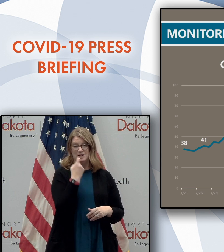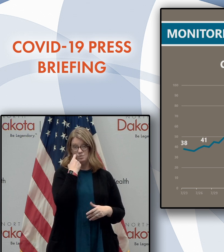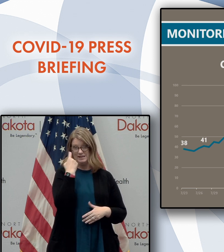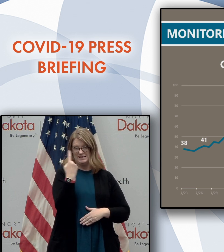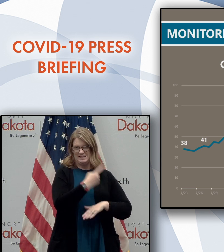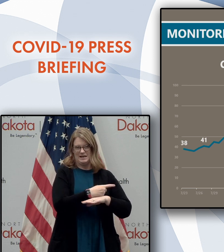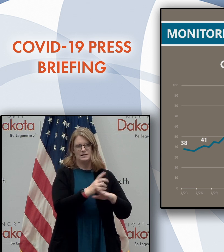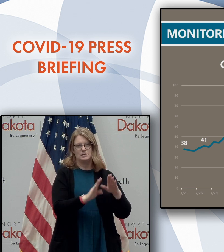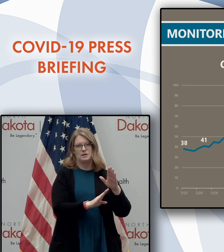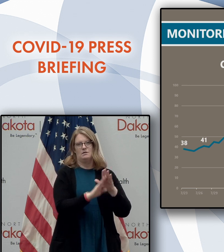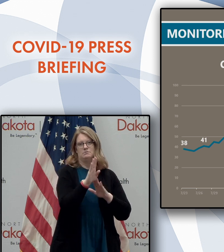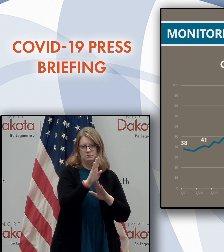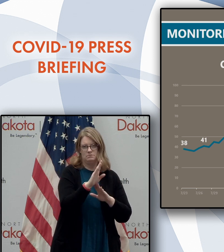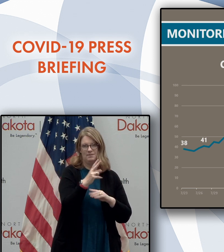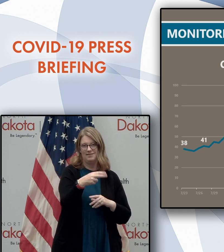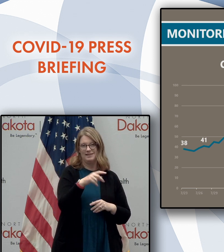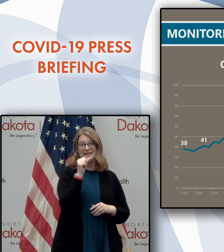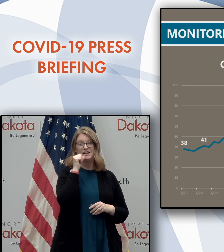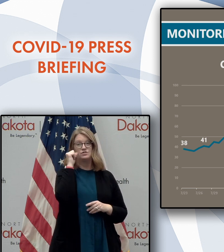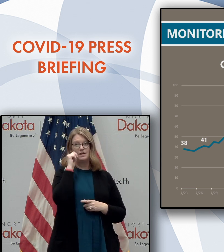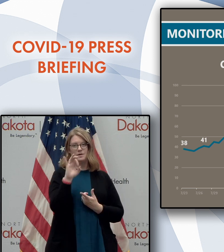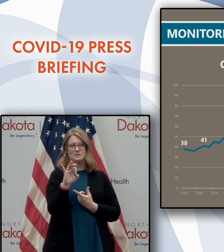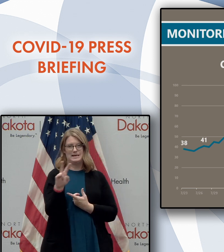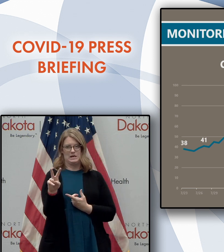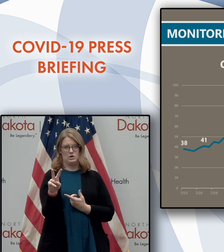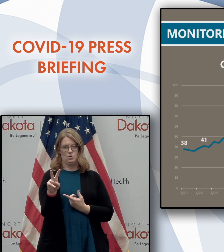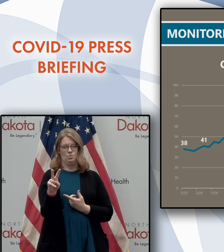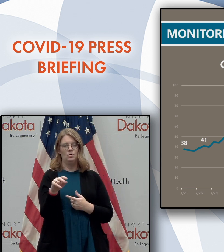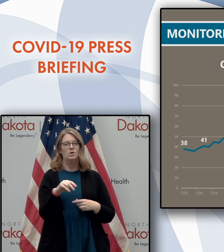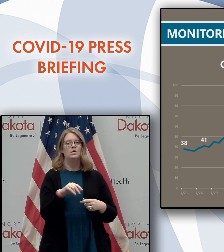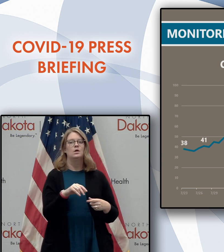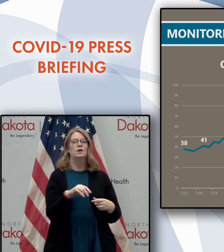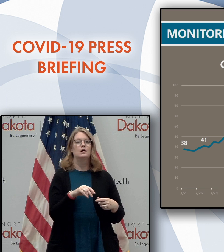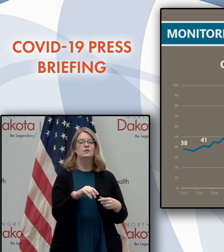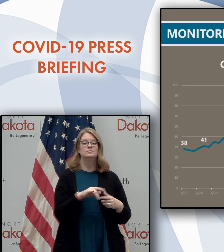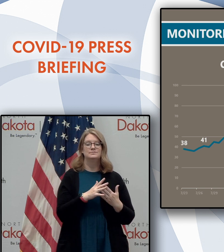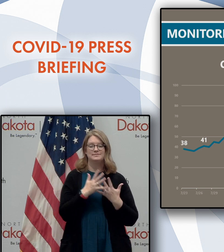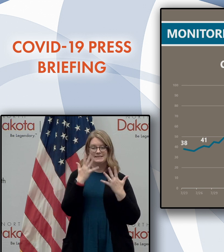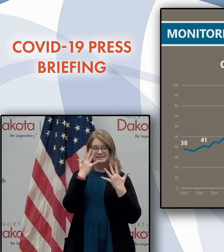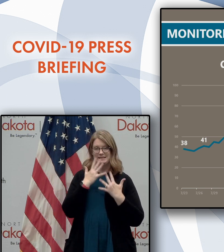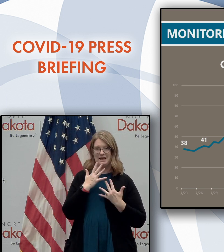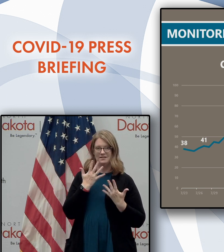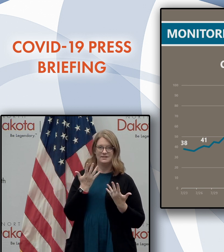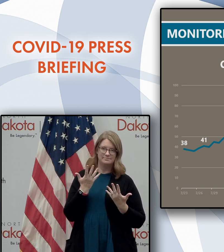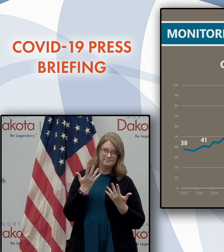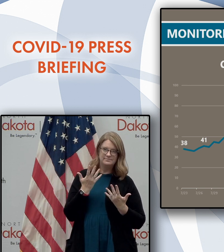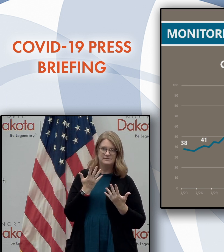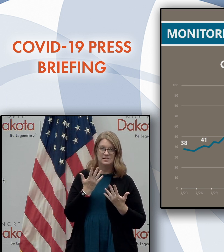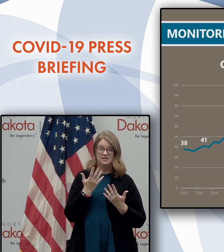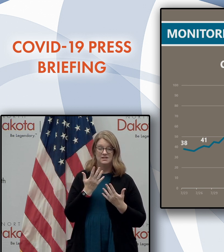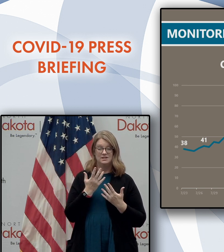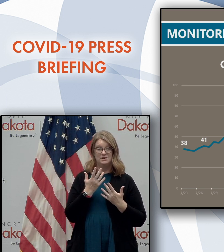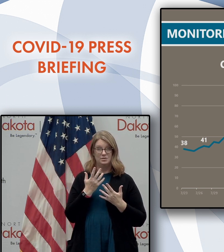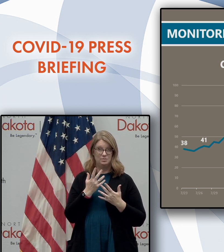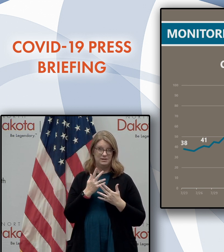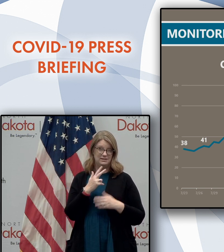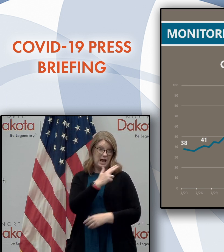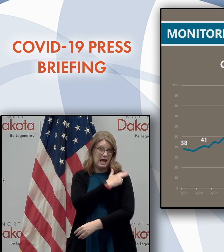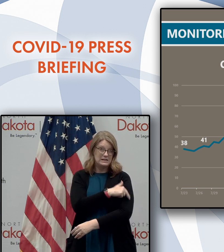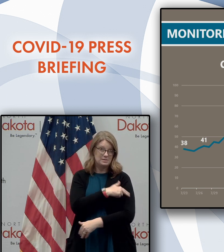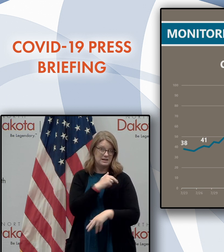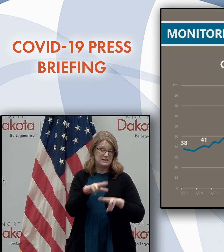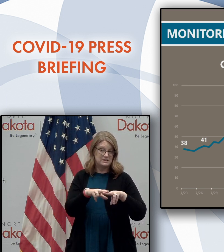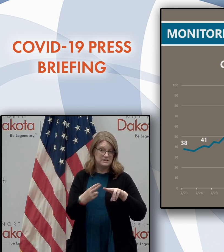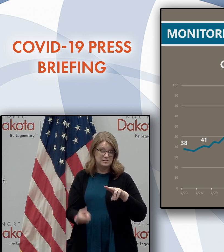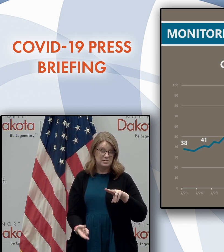days with a high of 92 yesterday. And again, sadly, of course, sometimes when hospitalizations drop, it's related